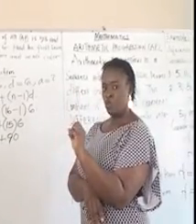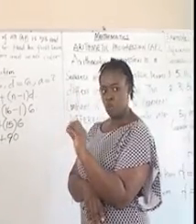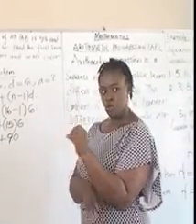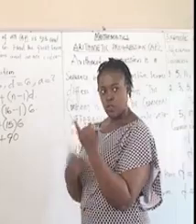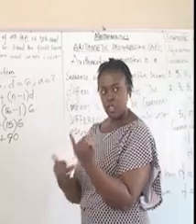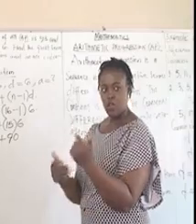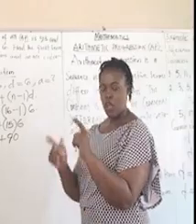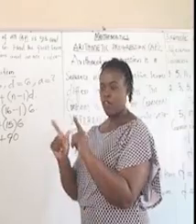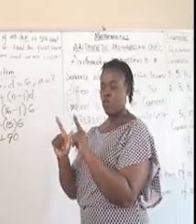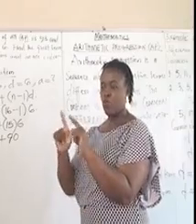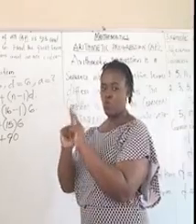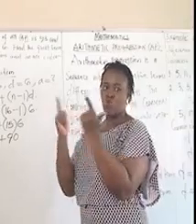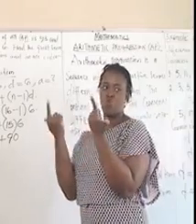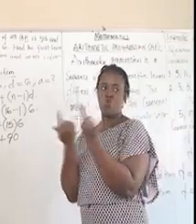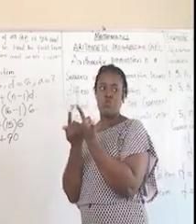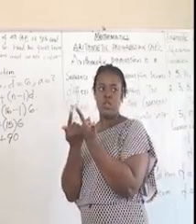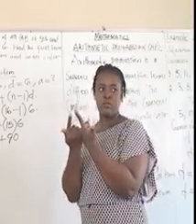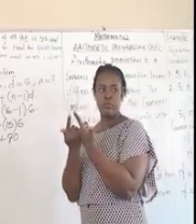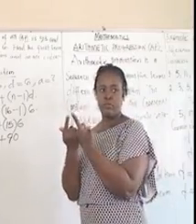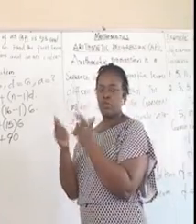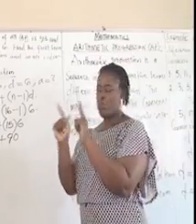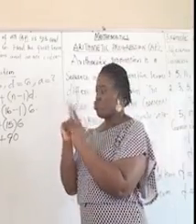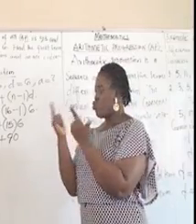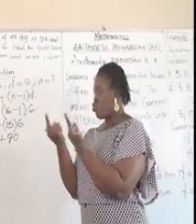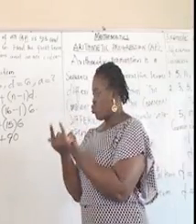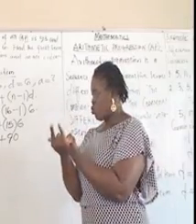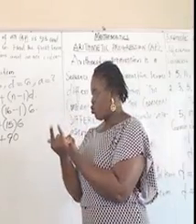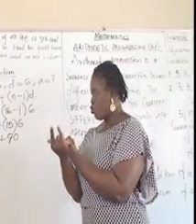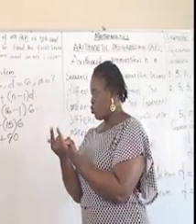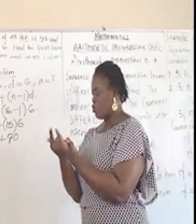items in order to get the value of A, which is the first step.